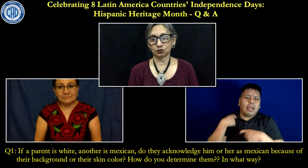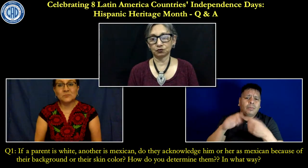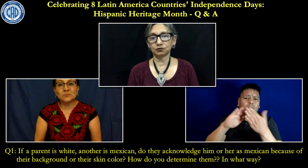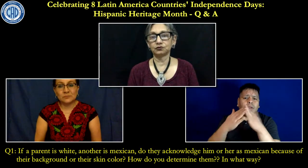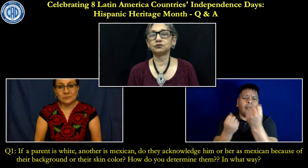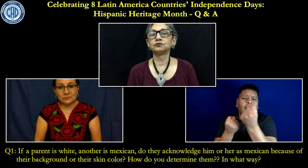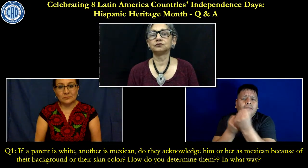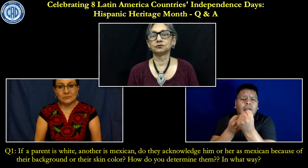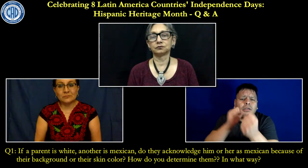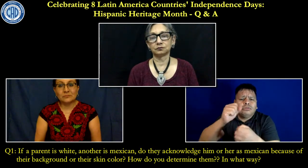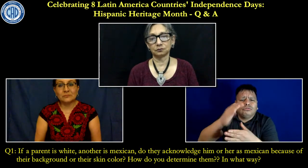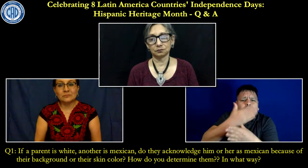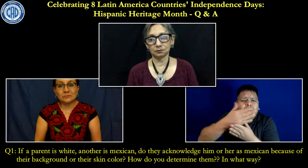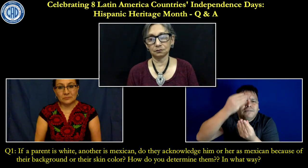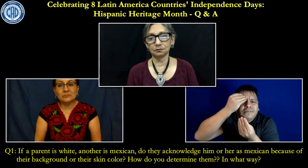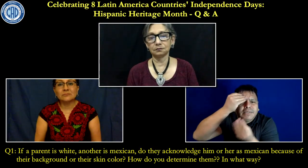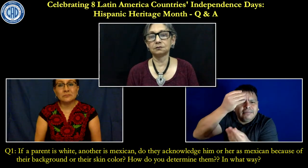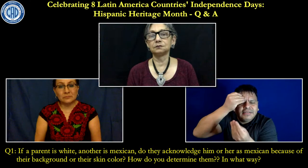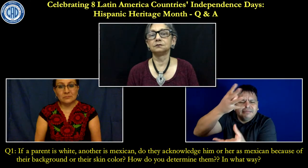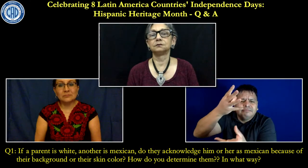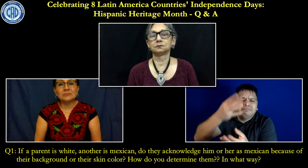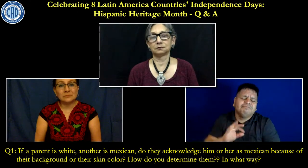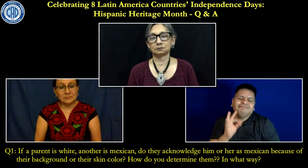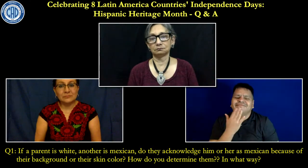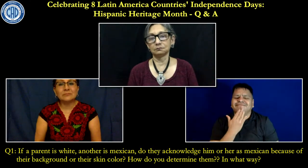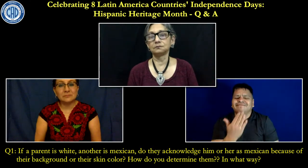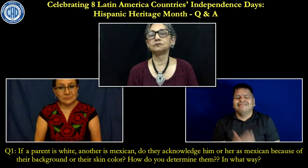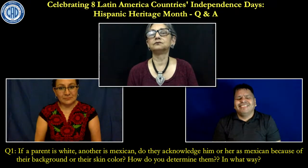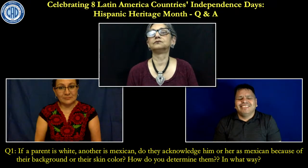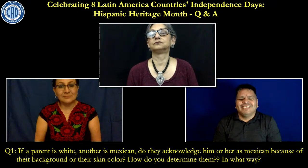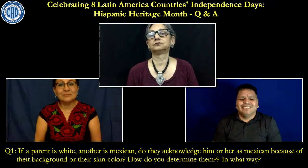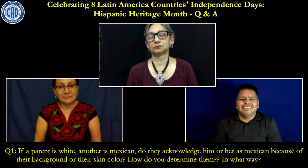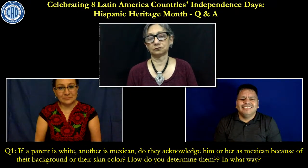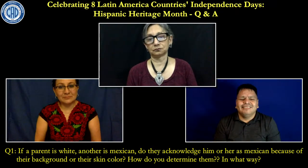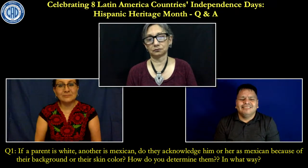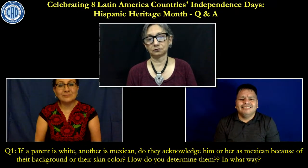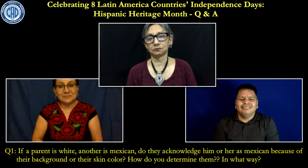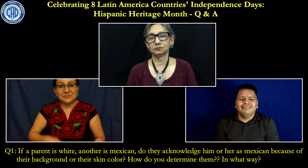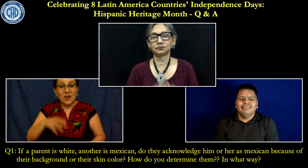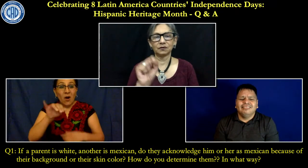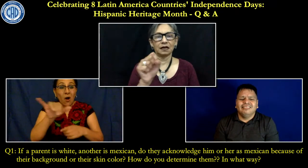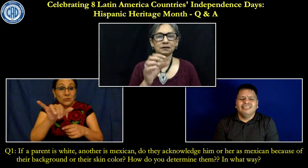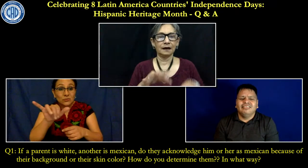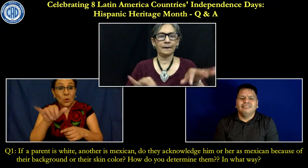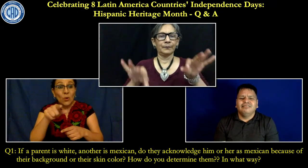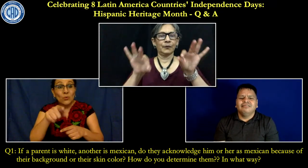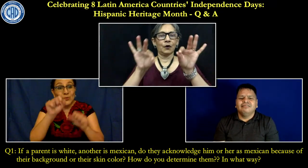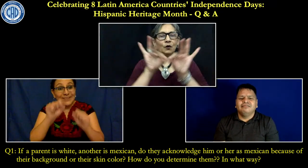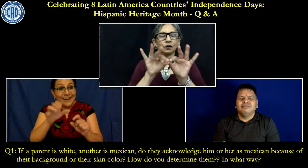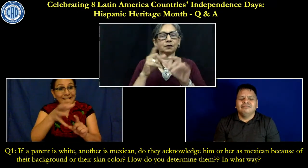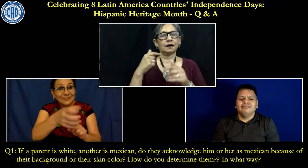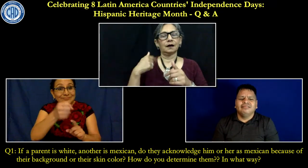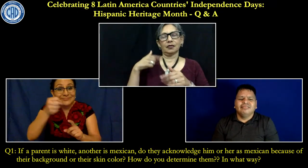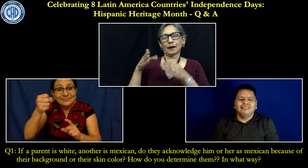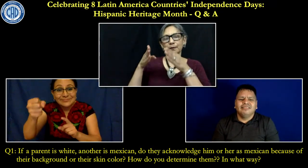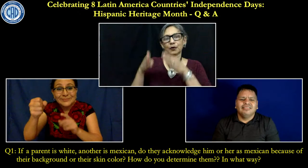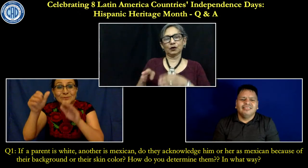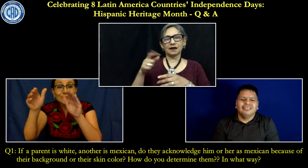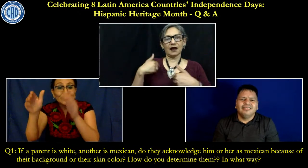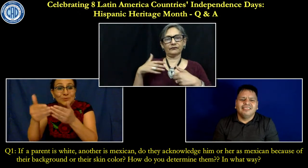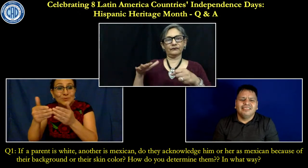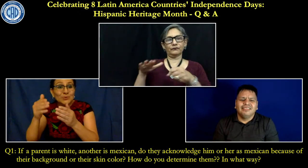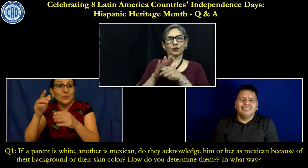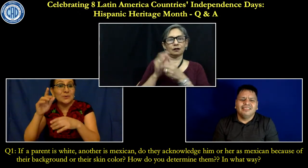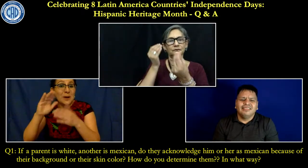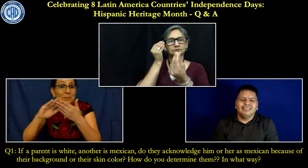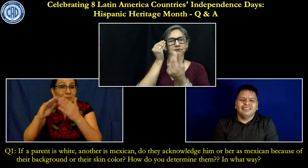that communication gap. And that's where we need support and advocacy from the deaf Latin community to fill that gap. Thank you so